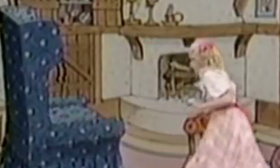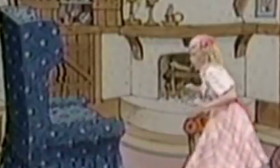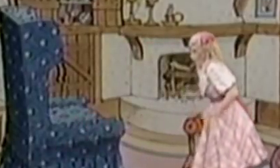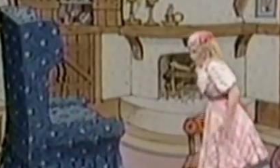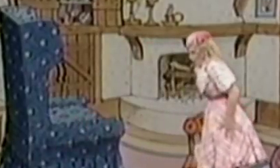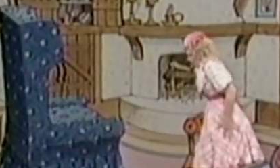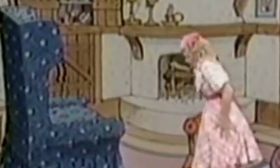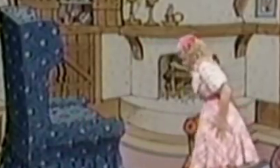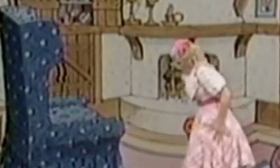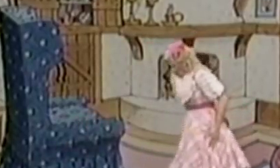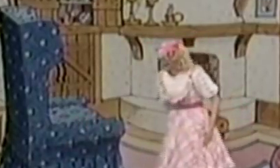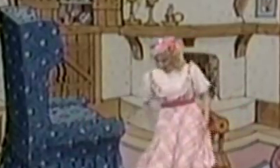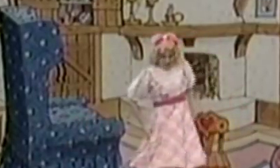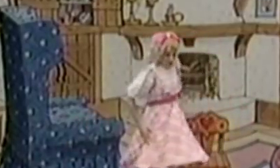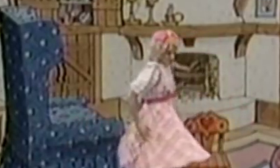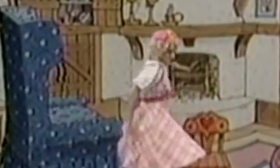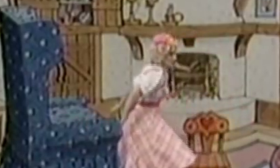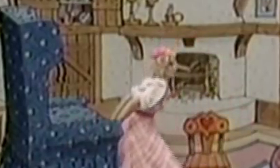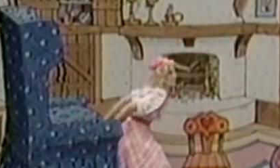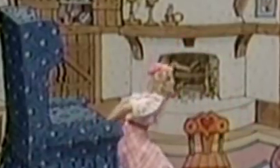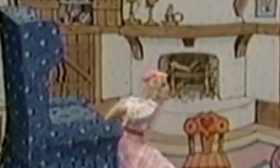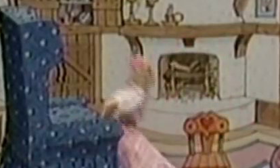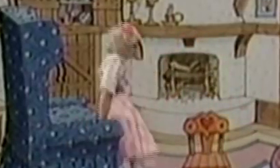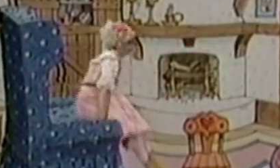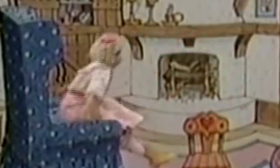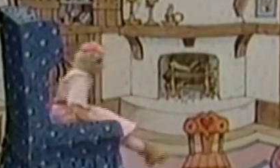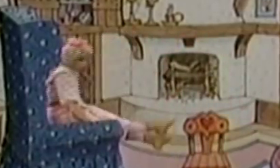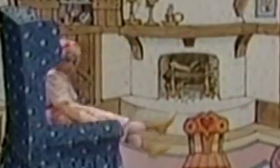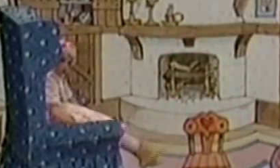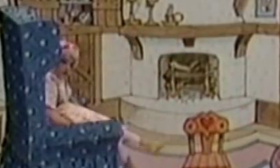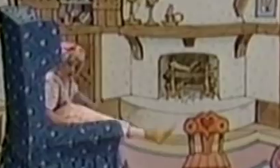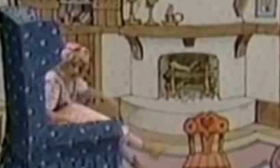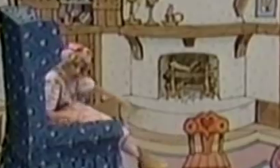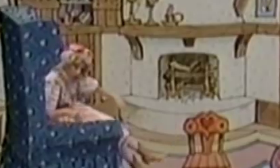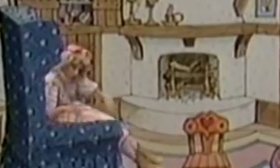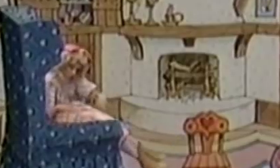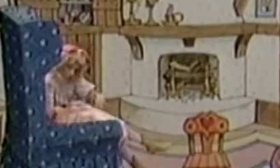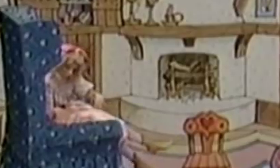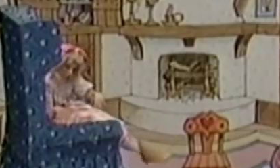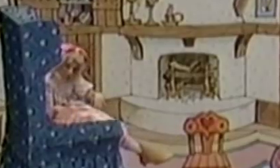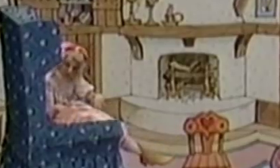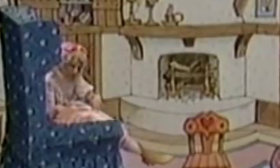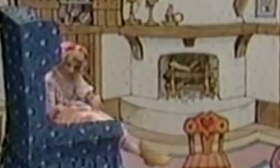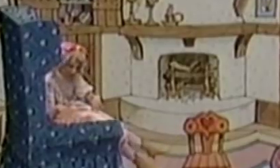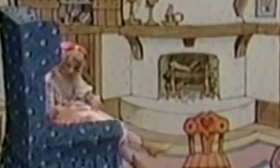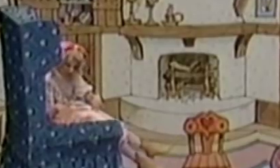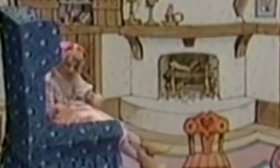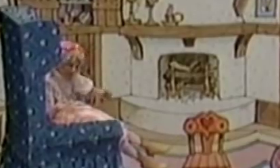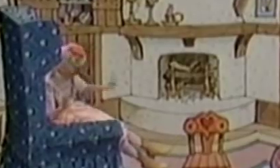First, she tried Papa Bear's great big chair. But it was too high.